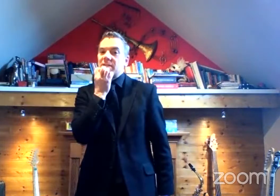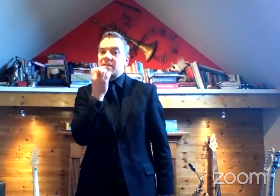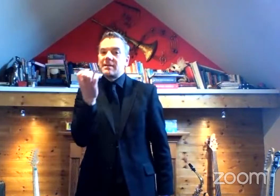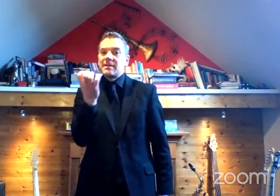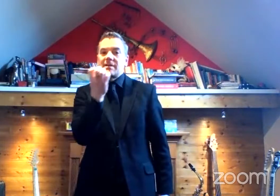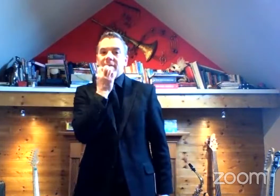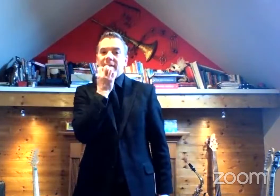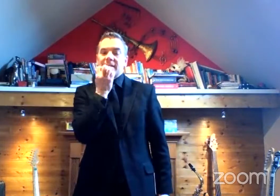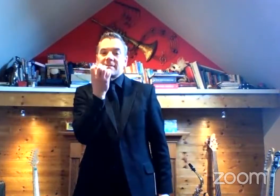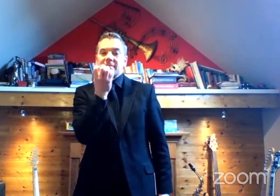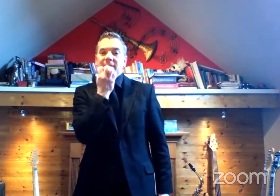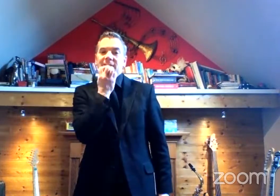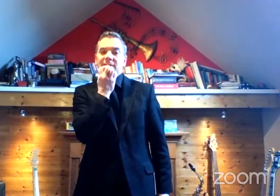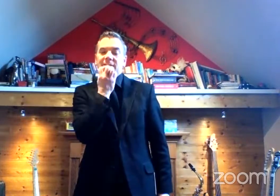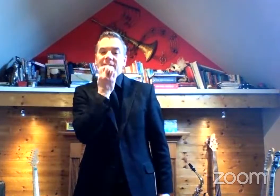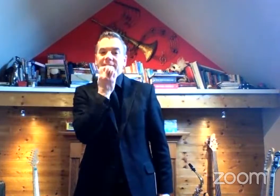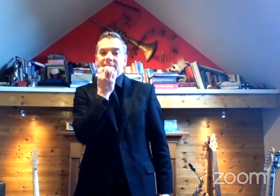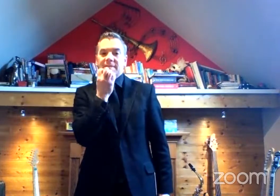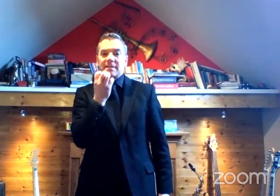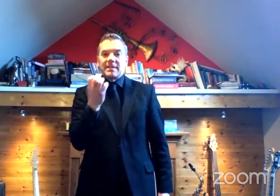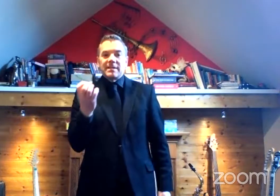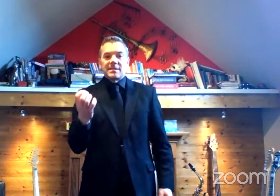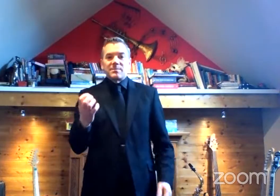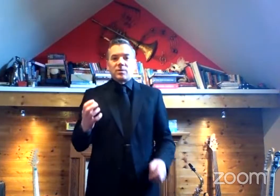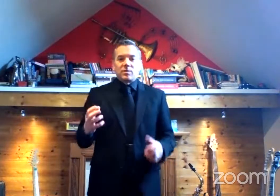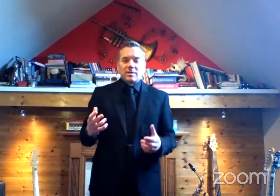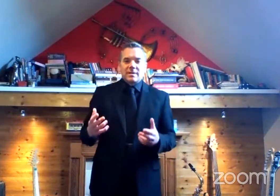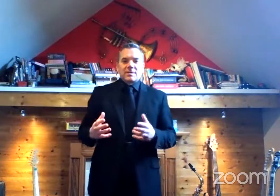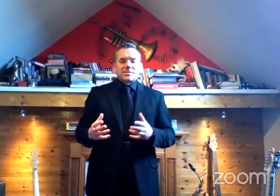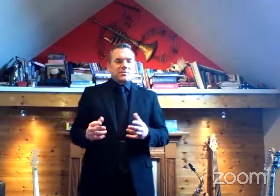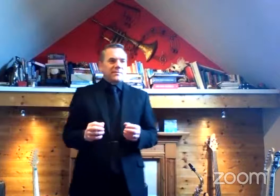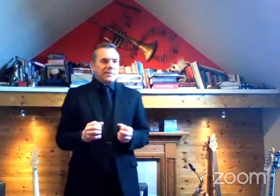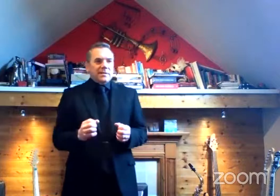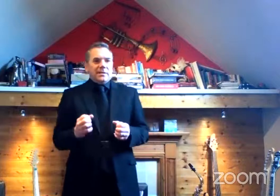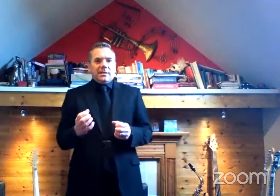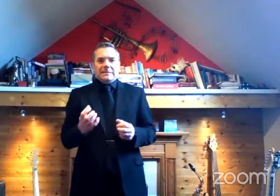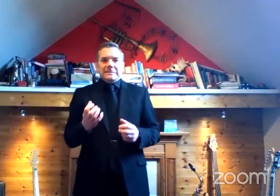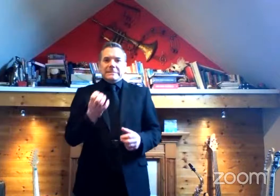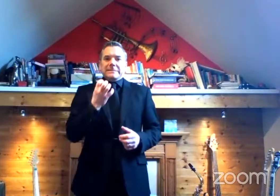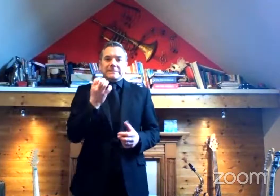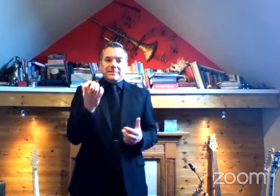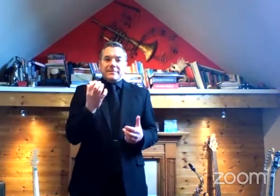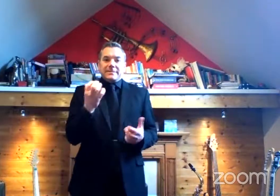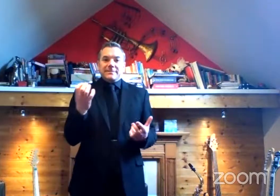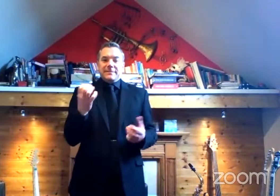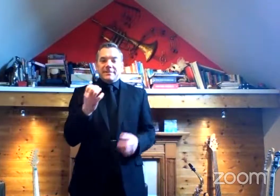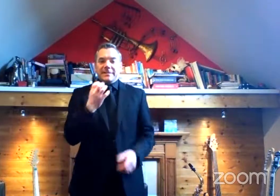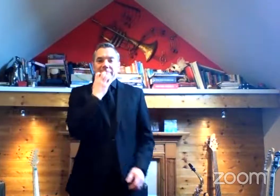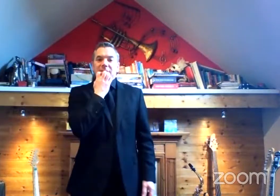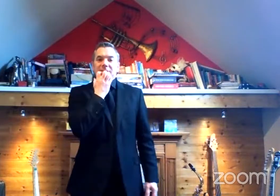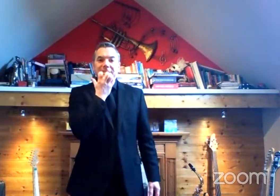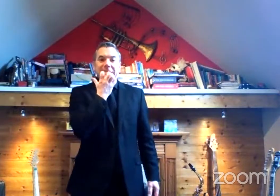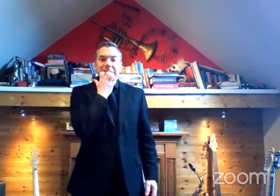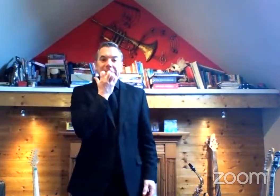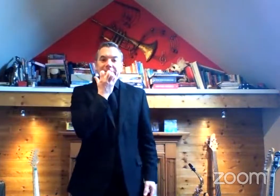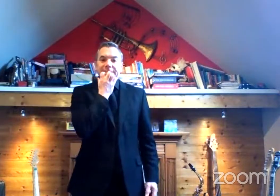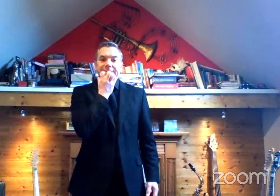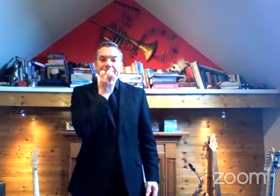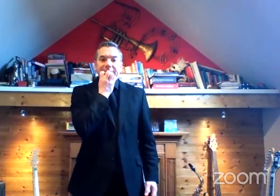chin, right? That's not enough. It's more sort of like, ooh, oh, I don't know, I'm not sure, ooh, ooh,